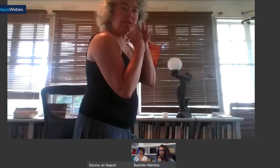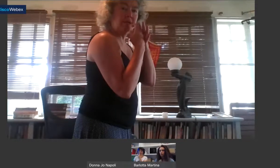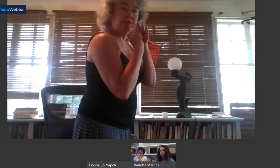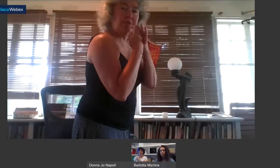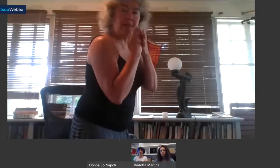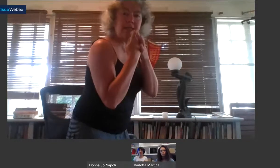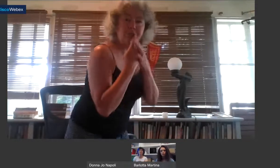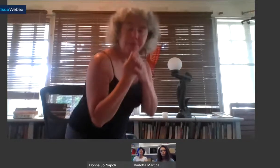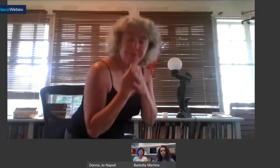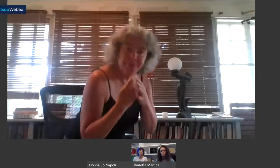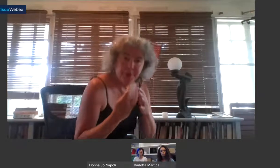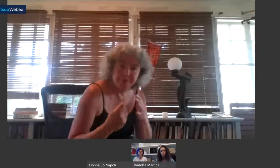interphalangeal.